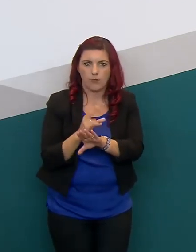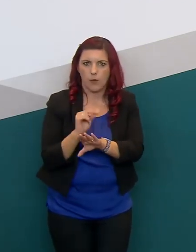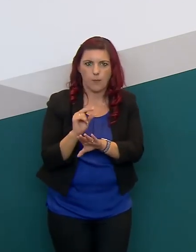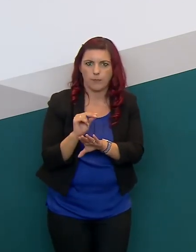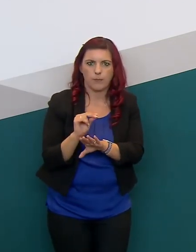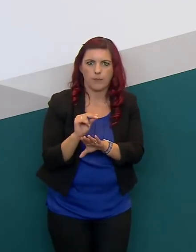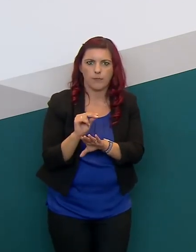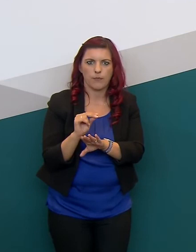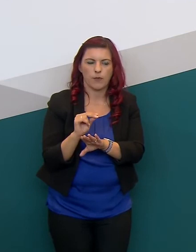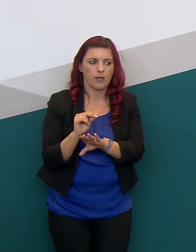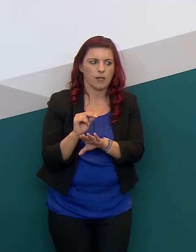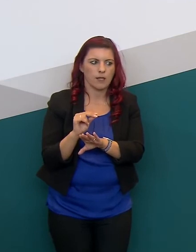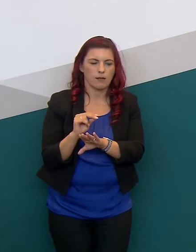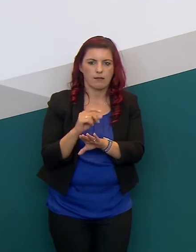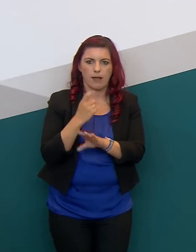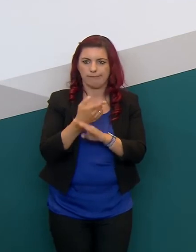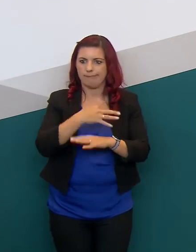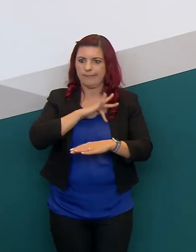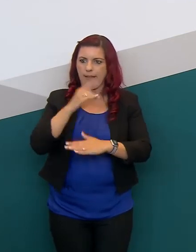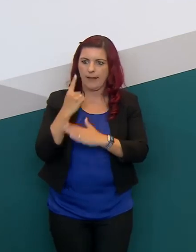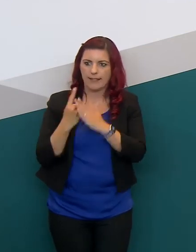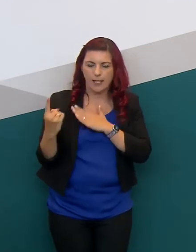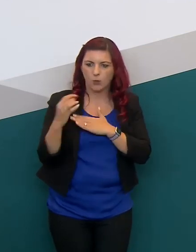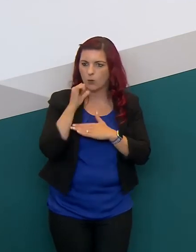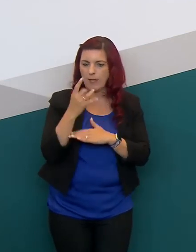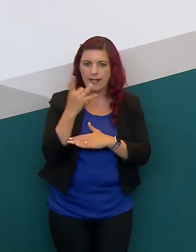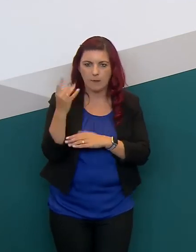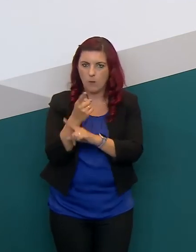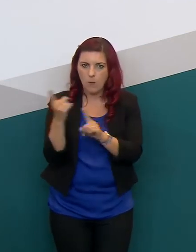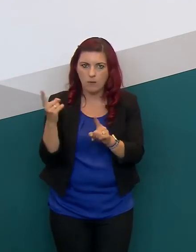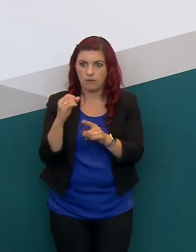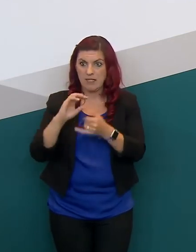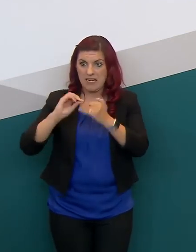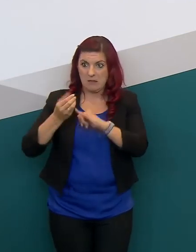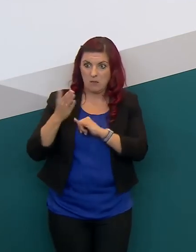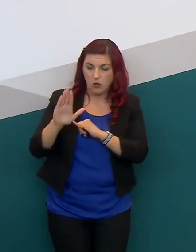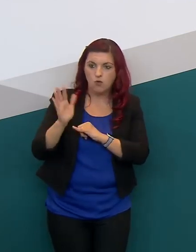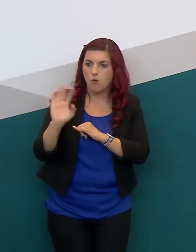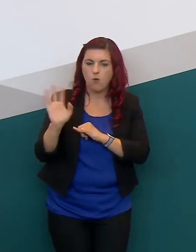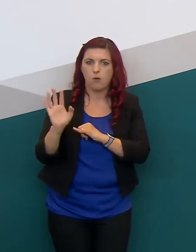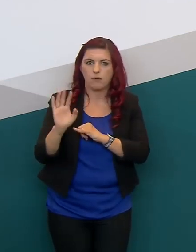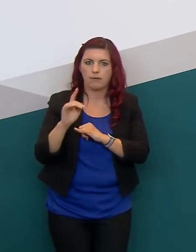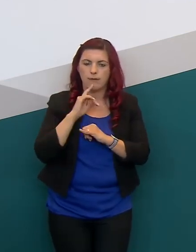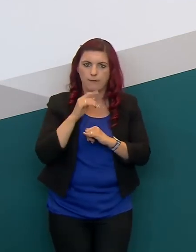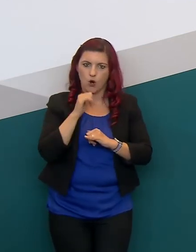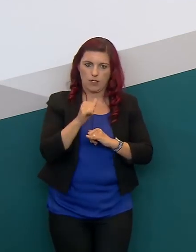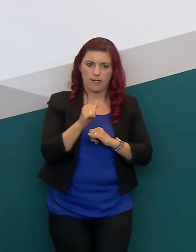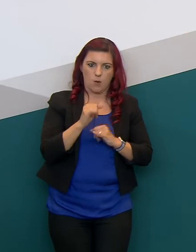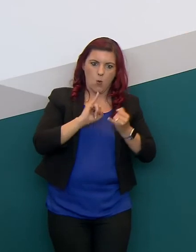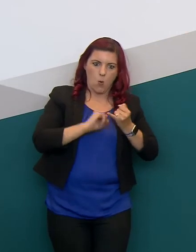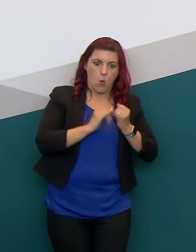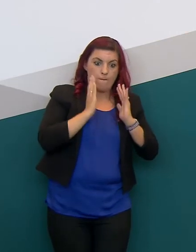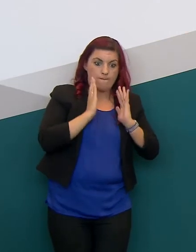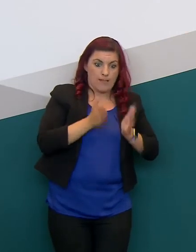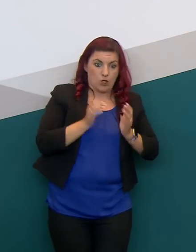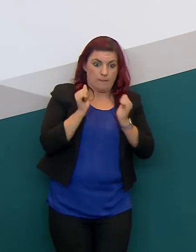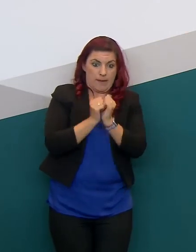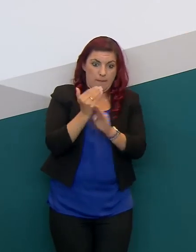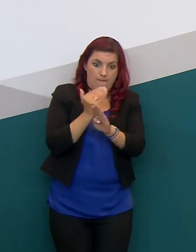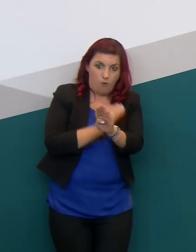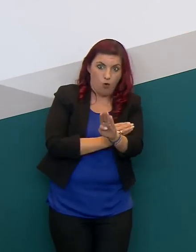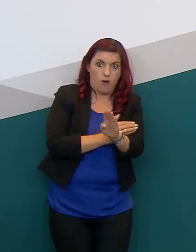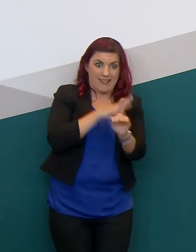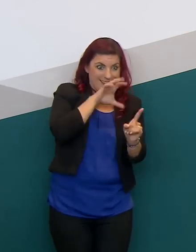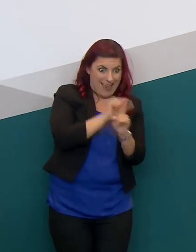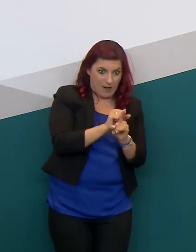to the self-isolation. We don't require them to be tested in the way that we do now with contacts and so on. So there's no plan to move towards